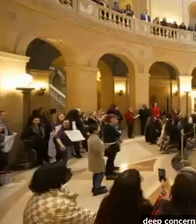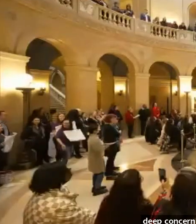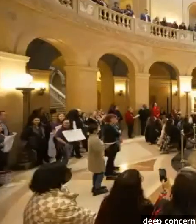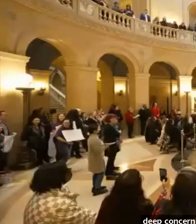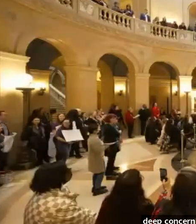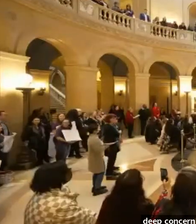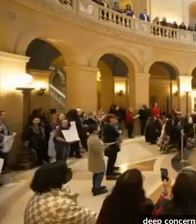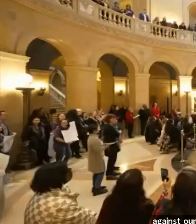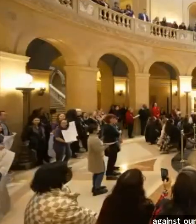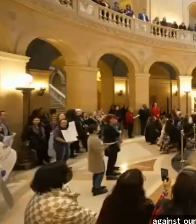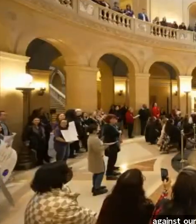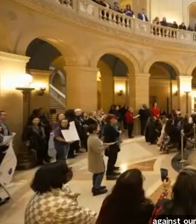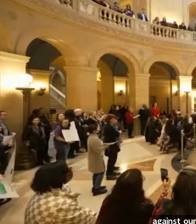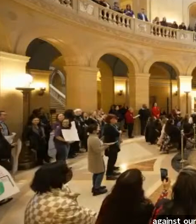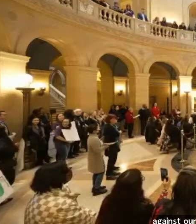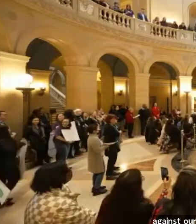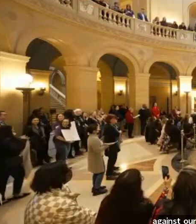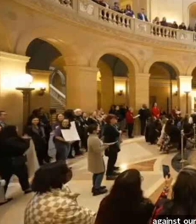our